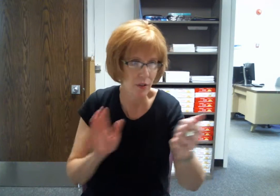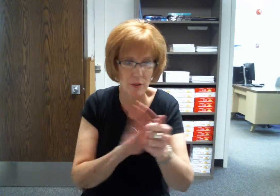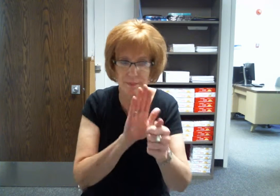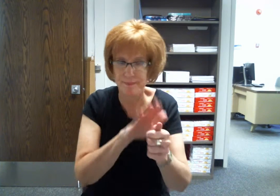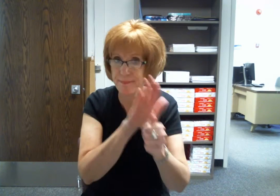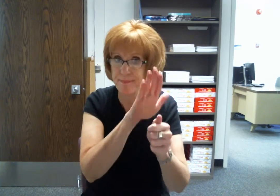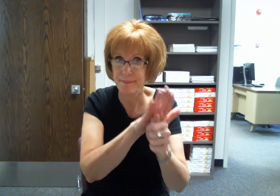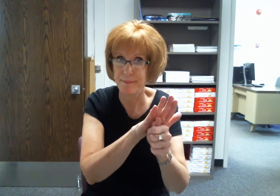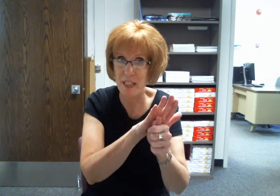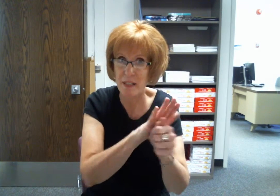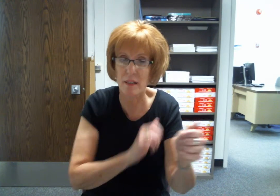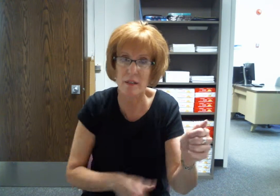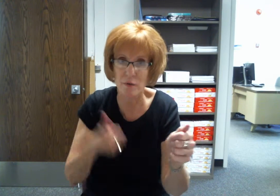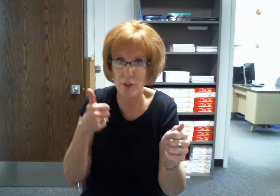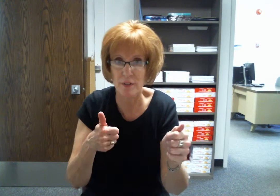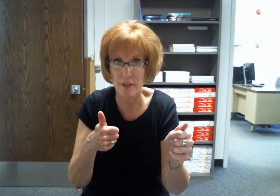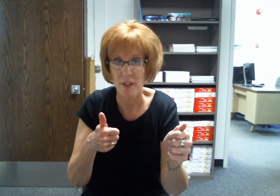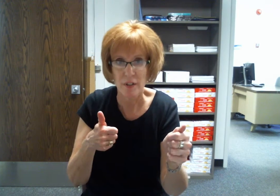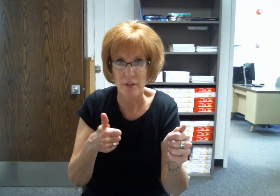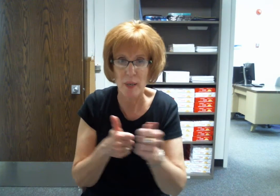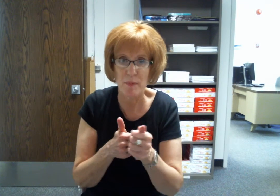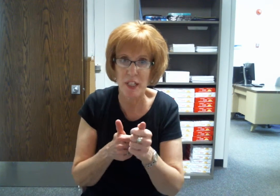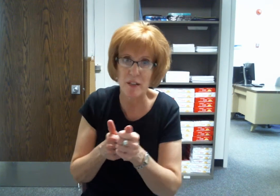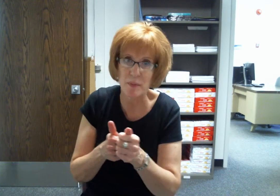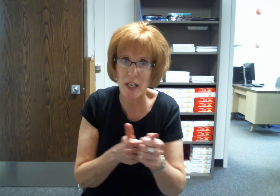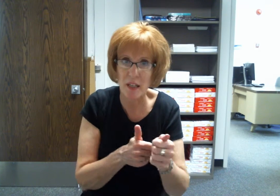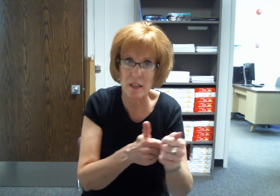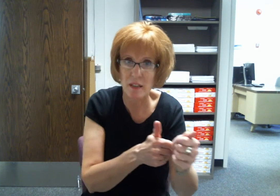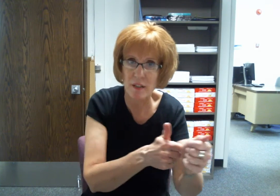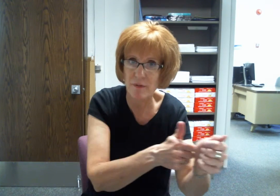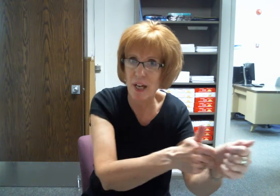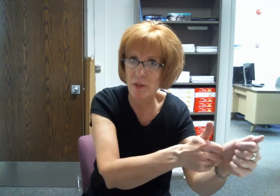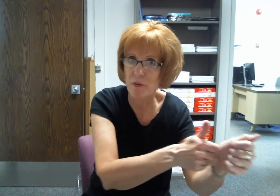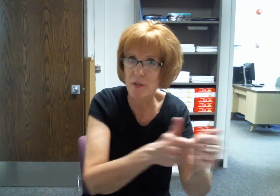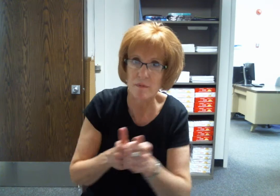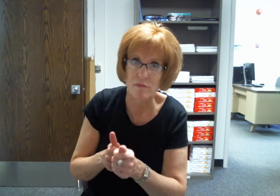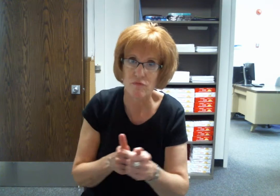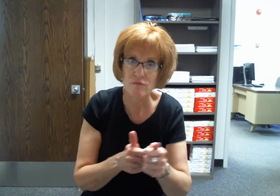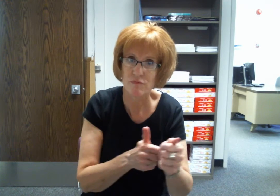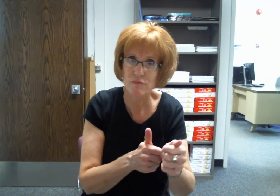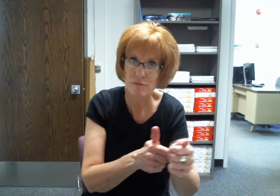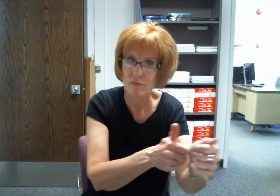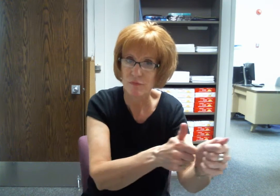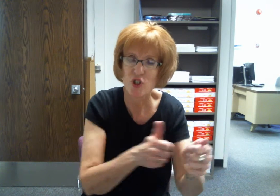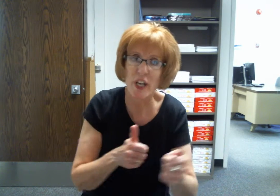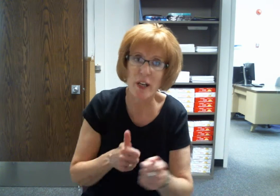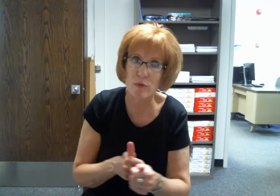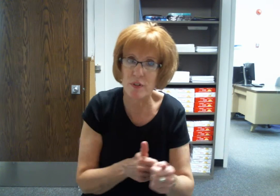your base hand is in front, your dominant hand is behind, and it follows. Shadows.